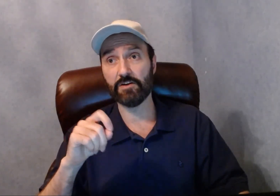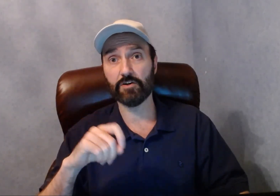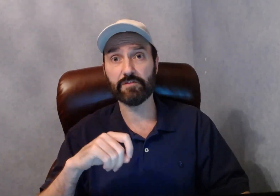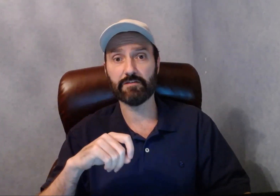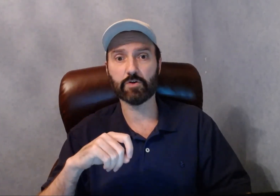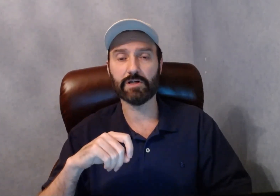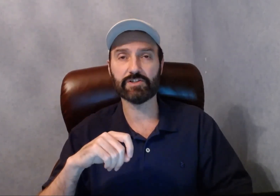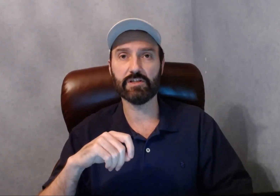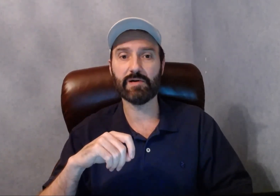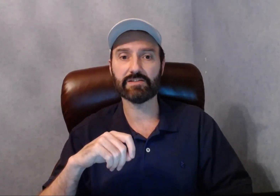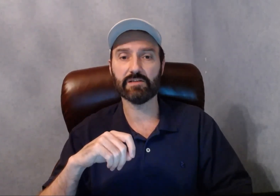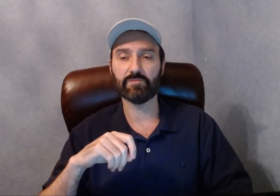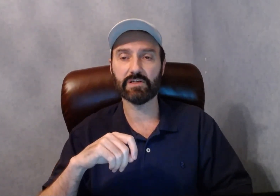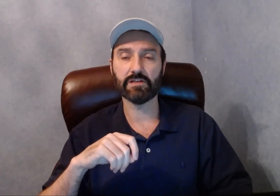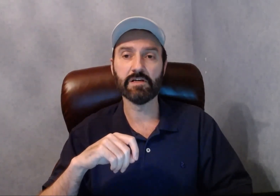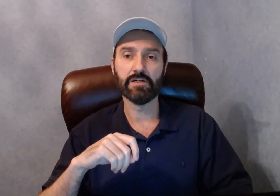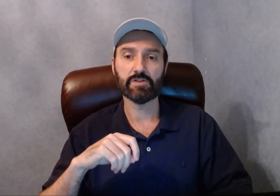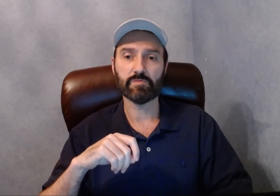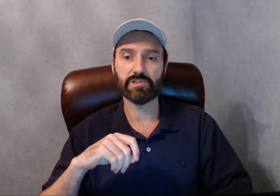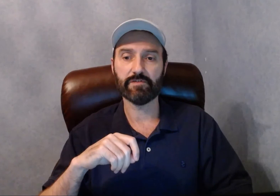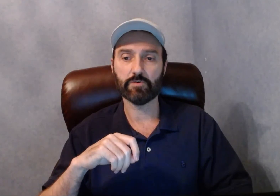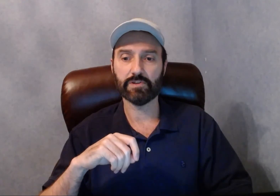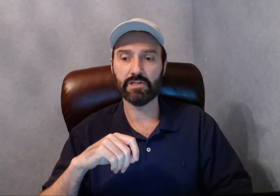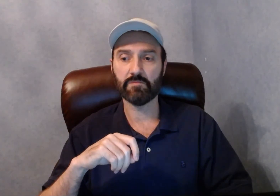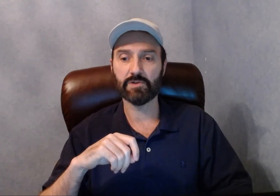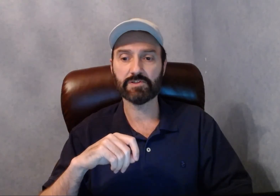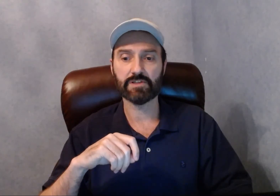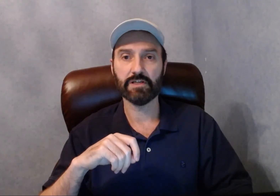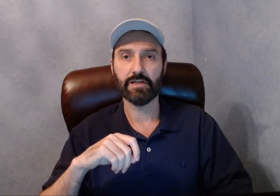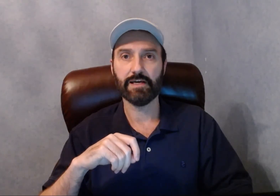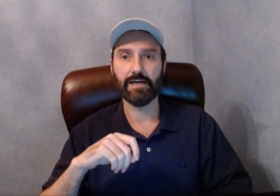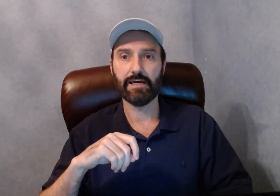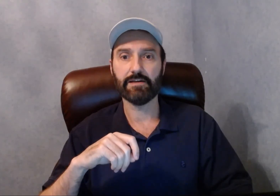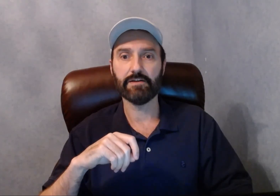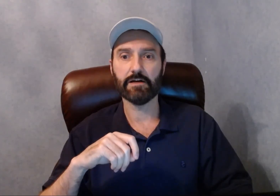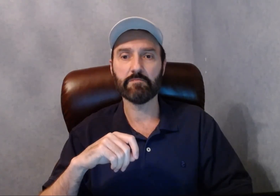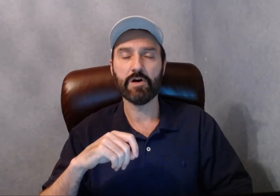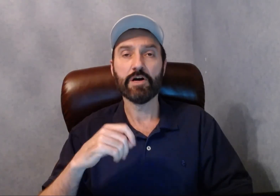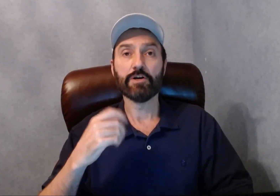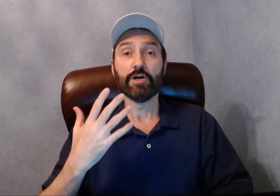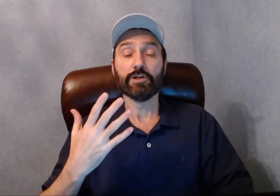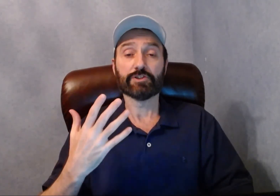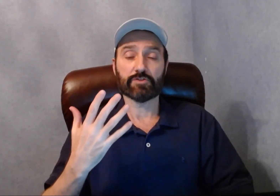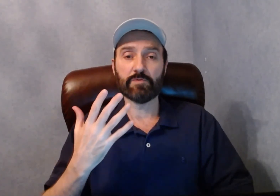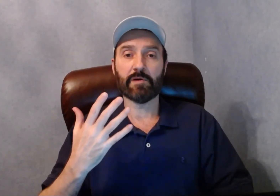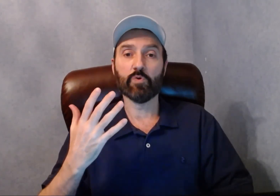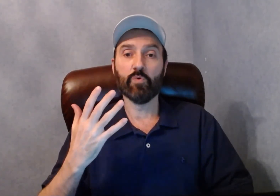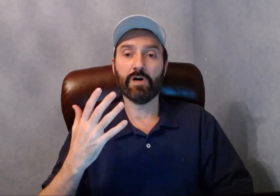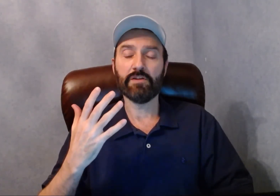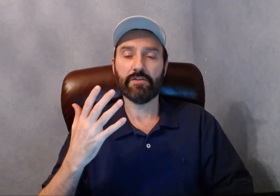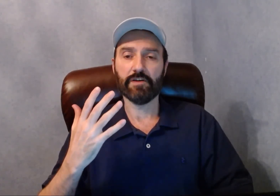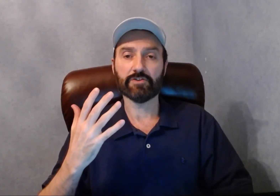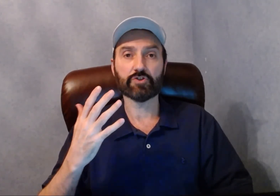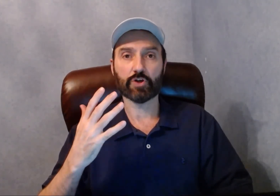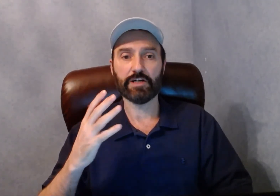if you have a question about something specific with the numbers. And just remember one thing to try to